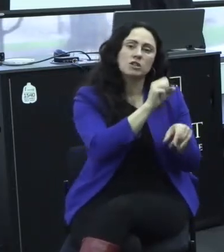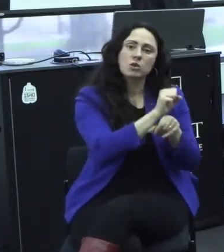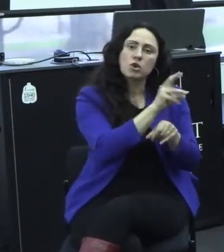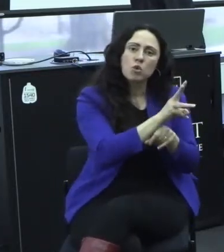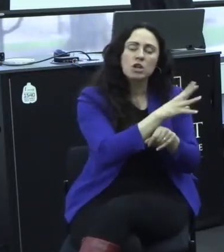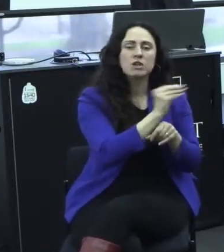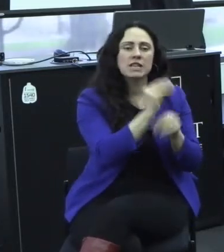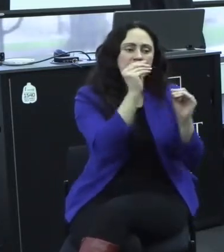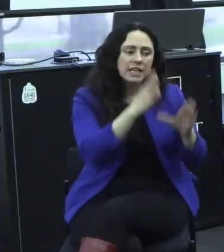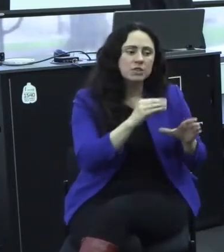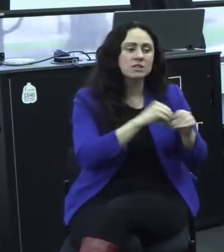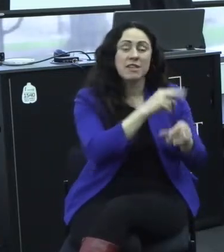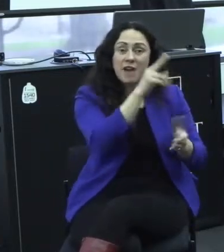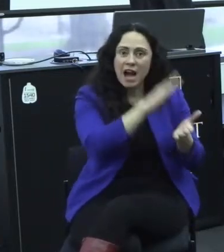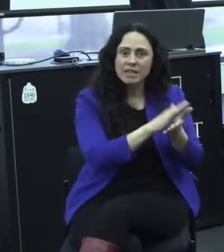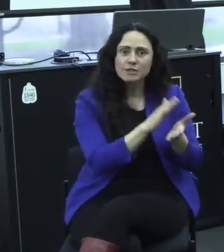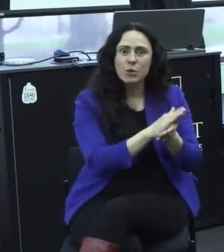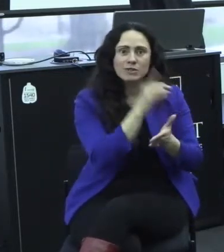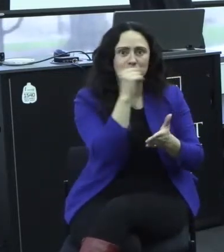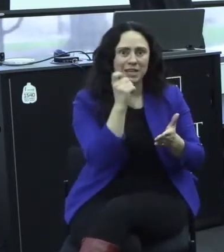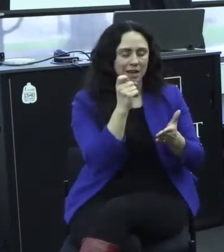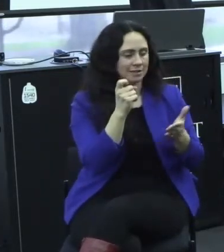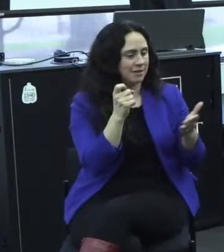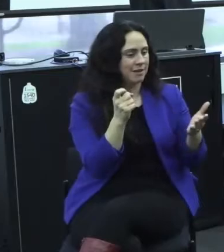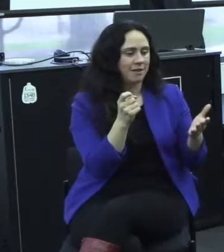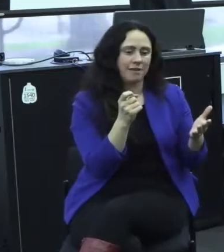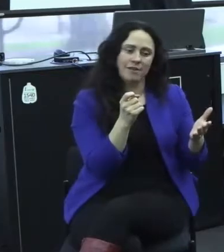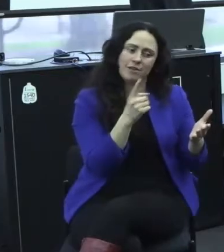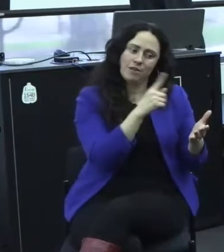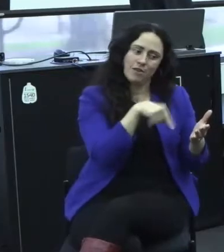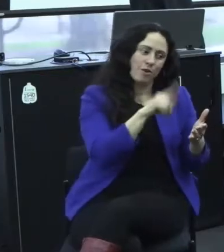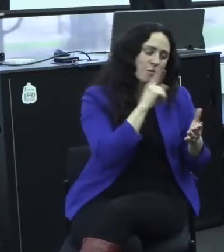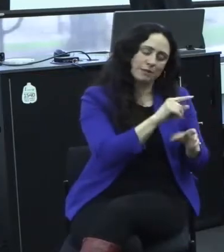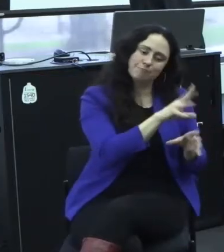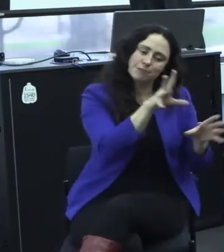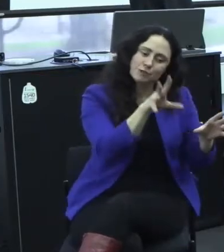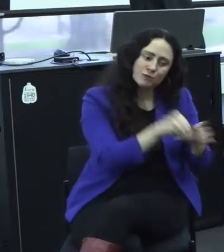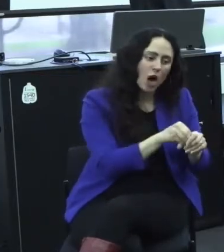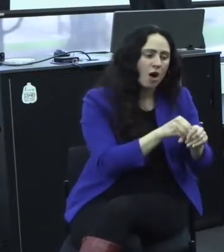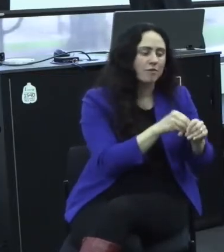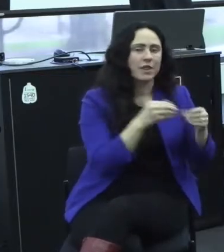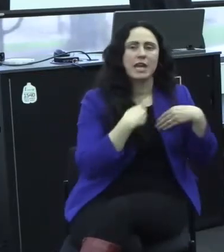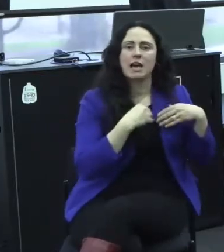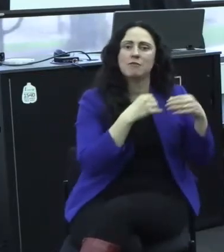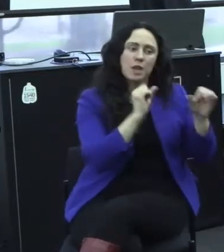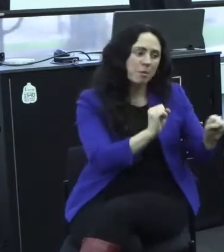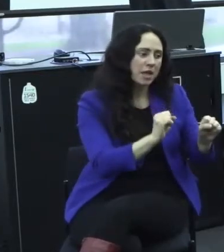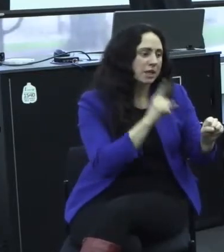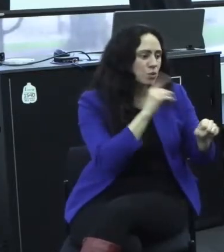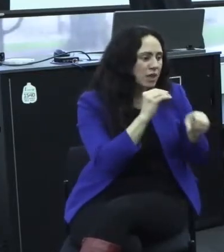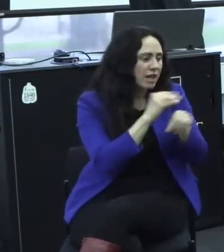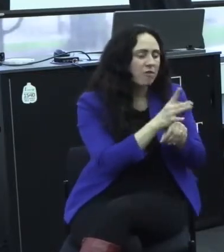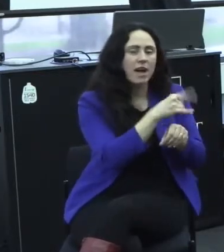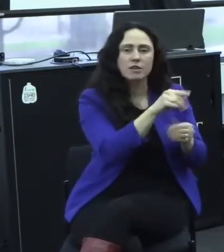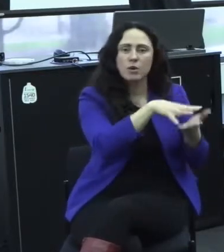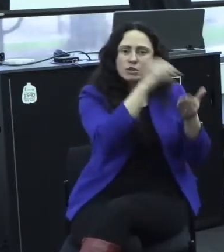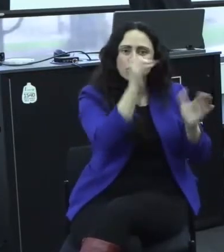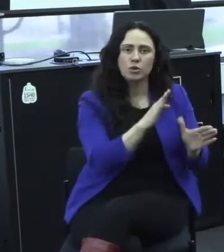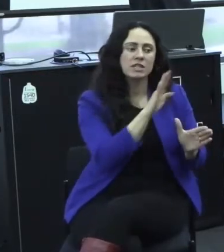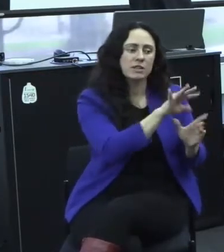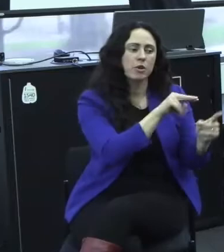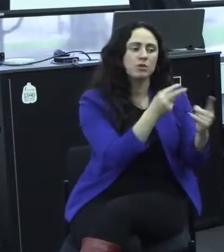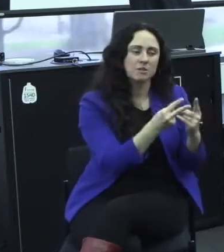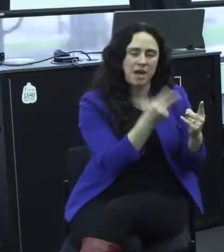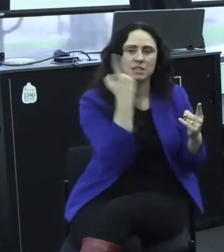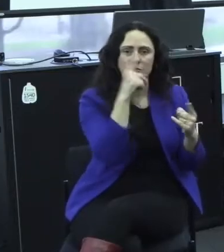school districts as well, because those who are in the trenches are those who have the ability to affect those students' perspective on